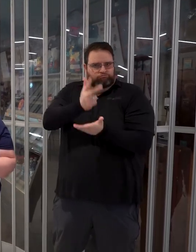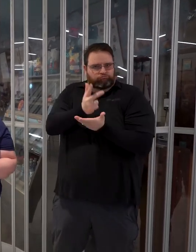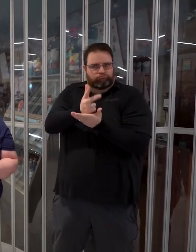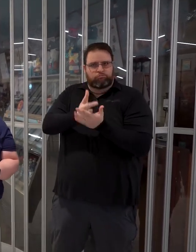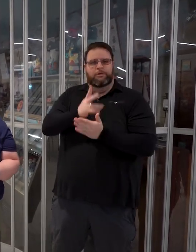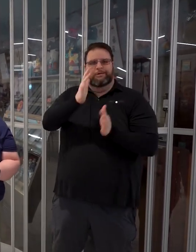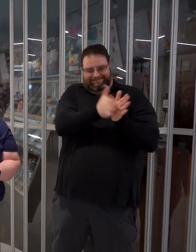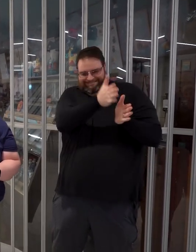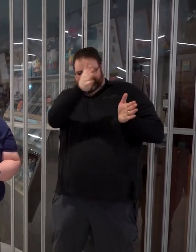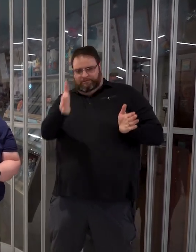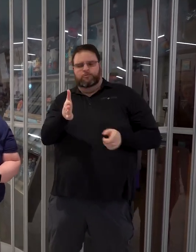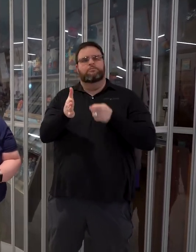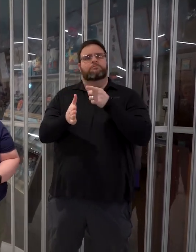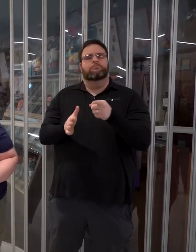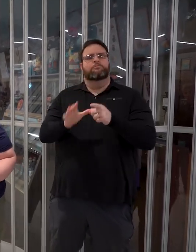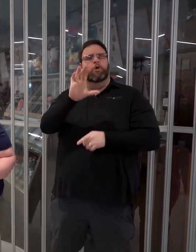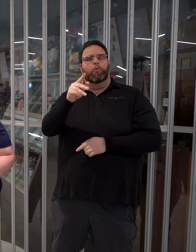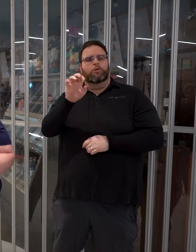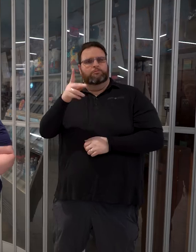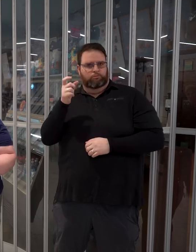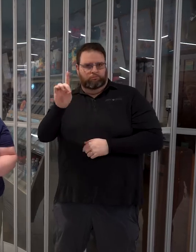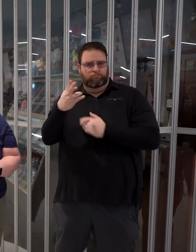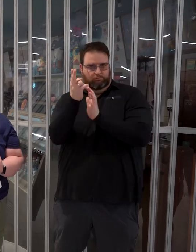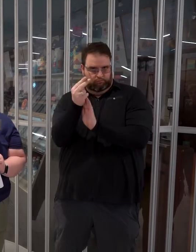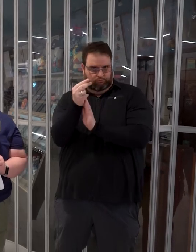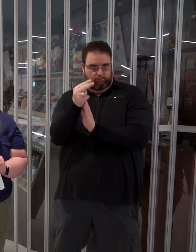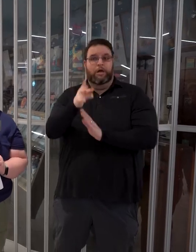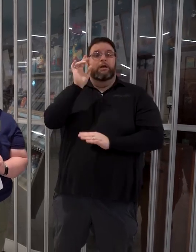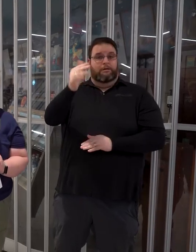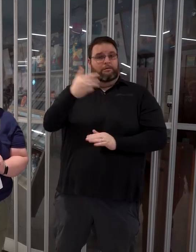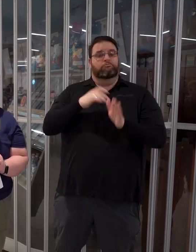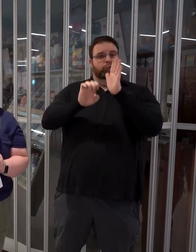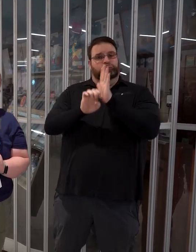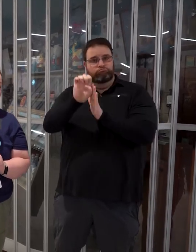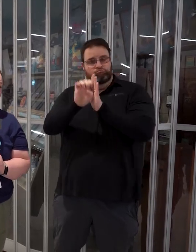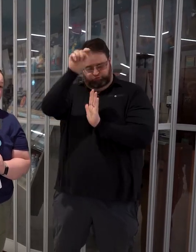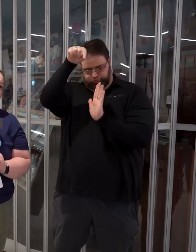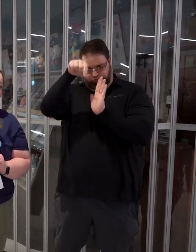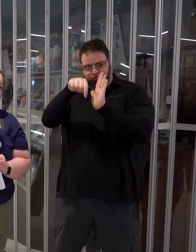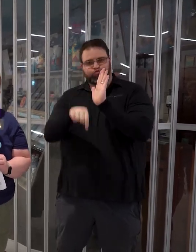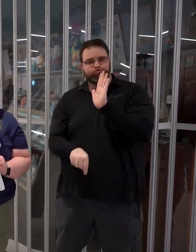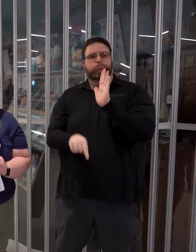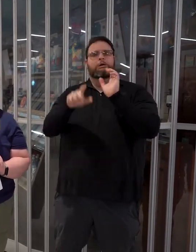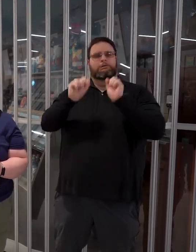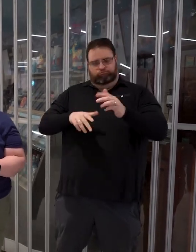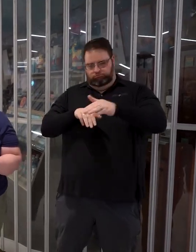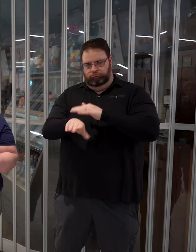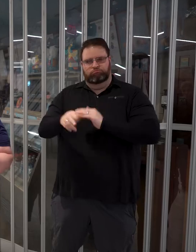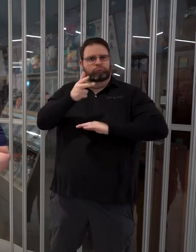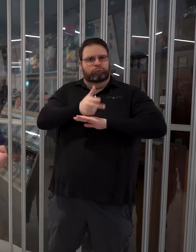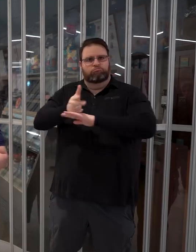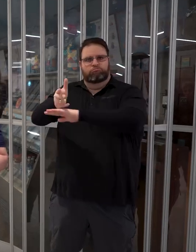is directly next to the Cortland Grand. And that parking deck does have an elevator, so you come in on a top floor, you can take the elevator